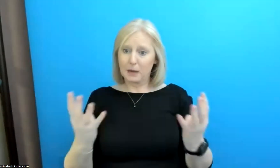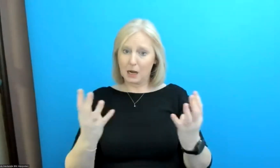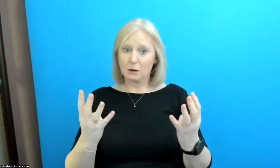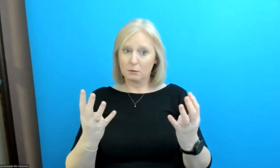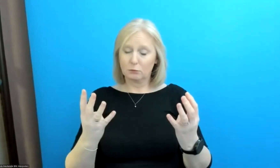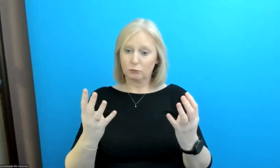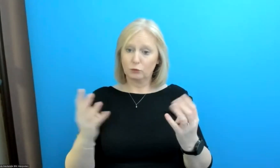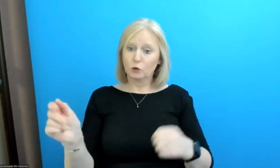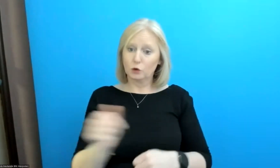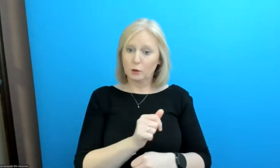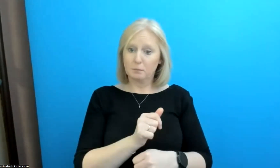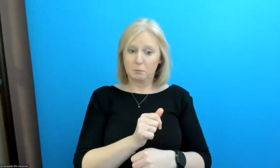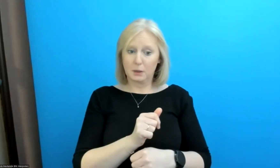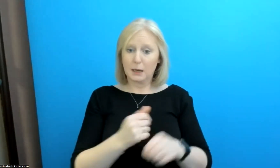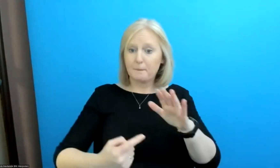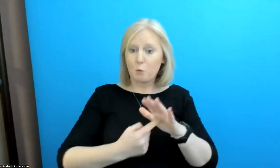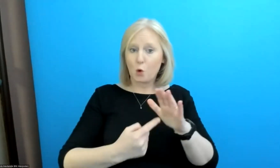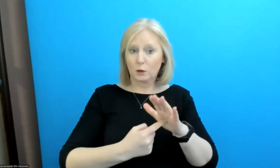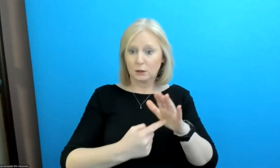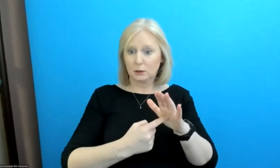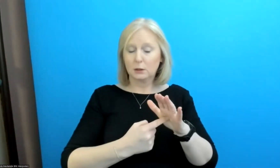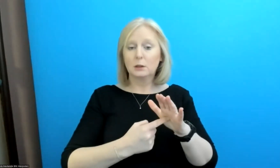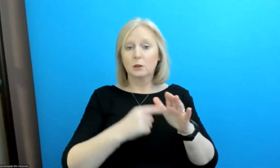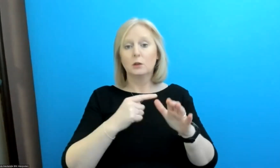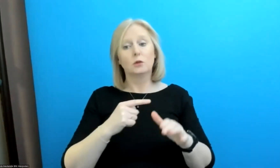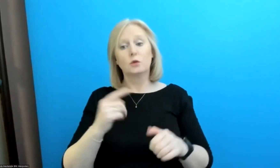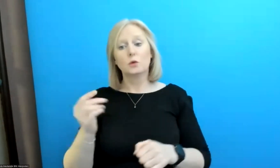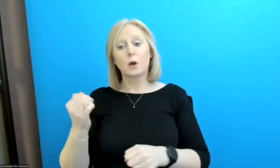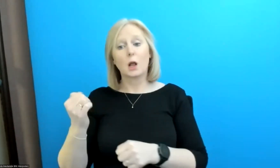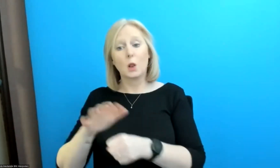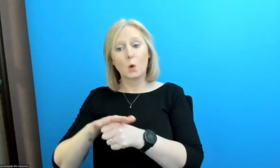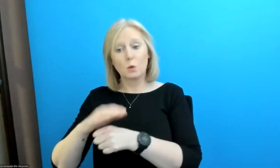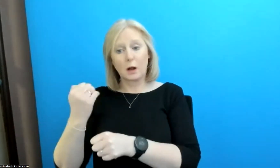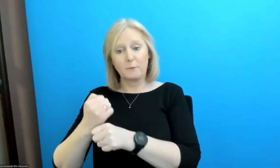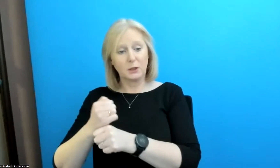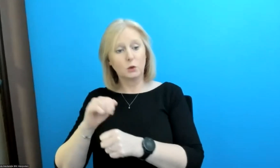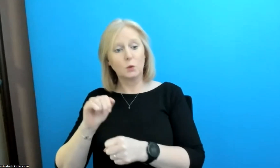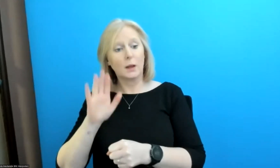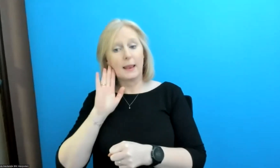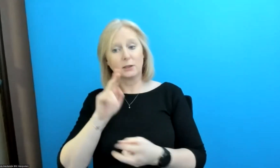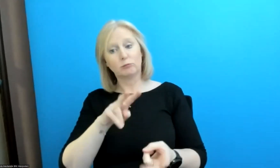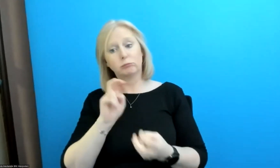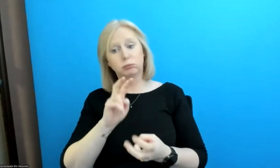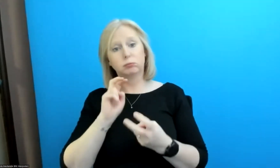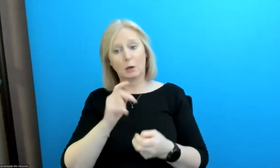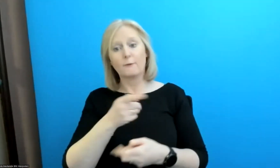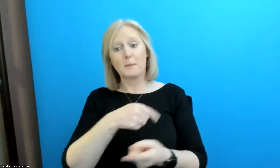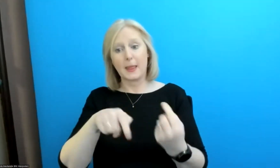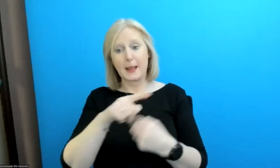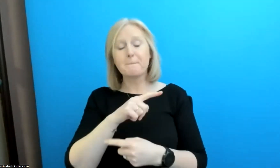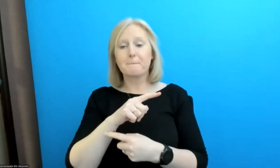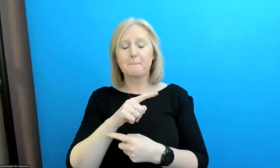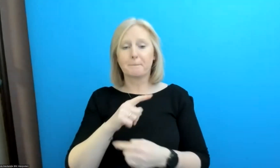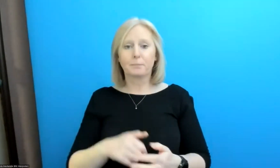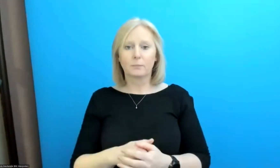important to local government and local authorities to listen to them. So yes,